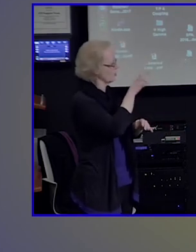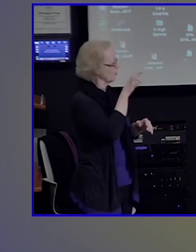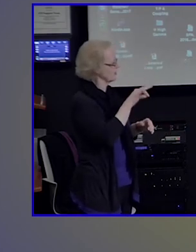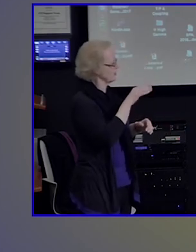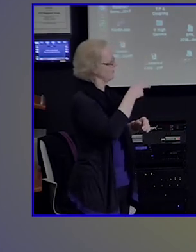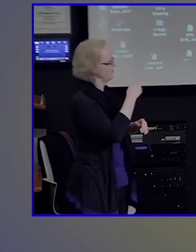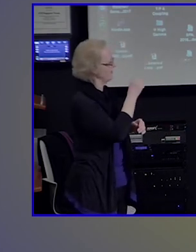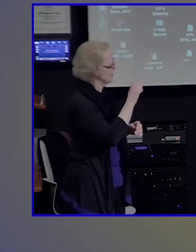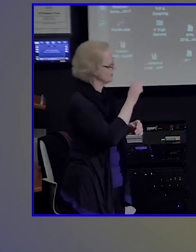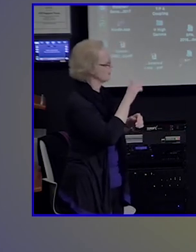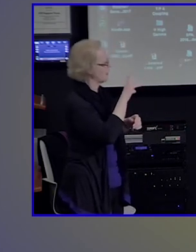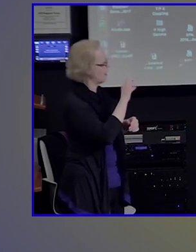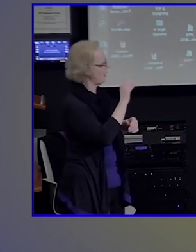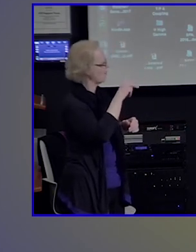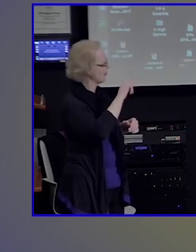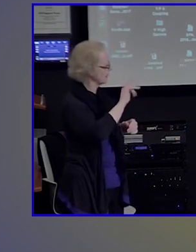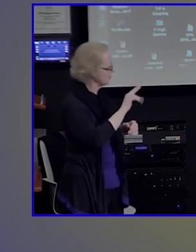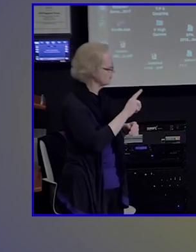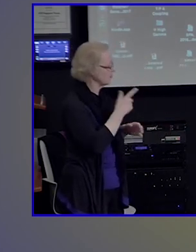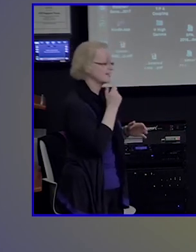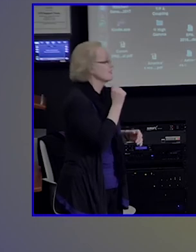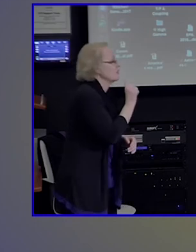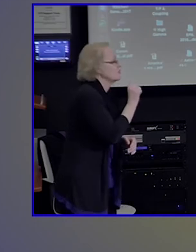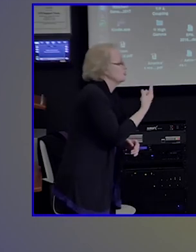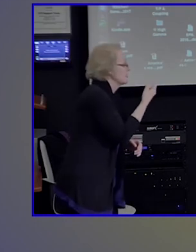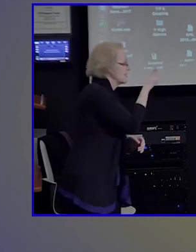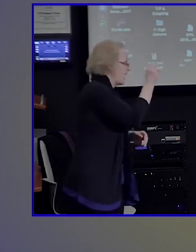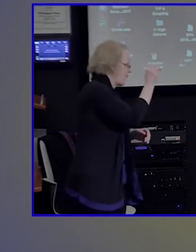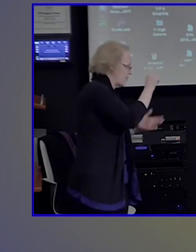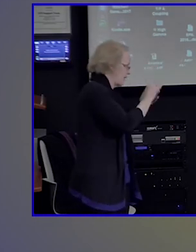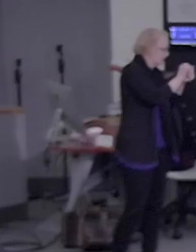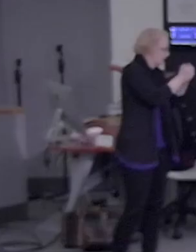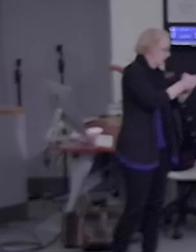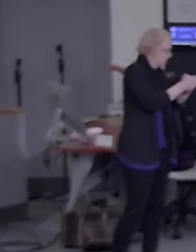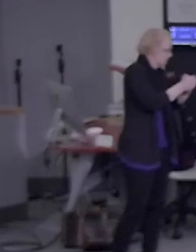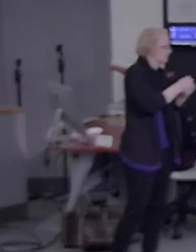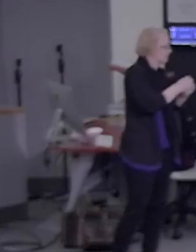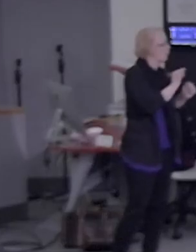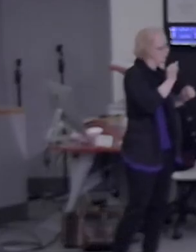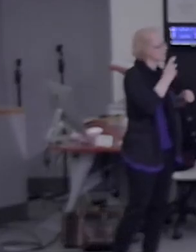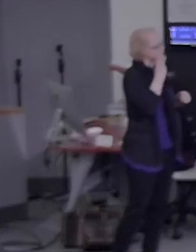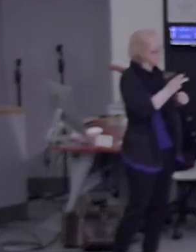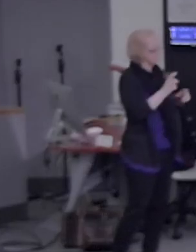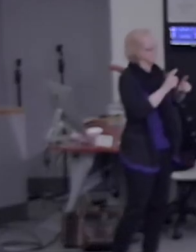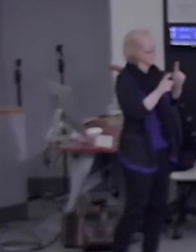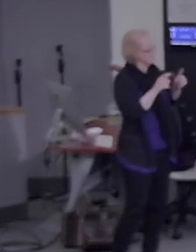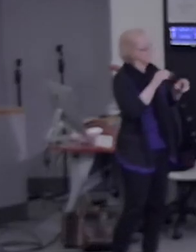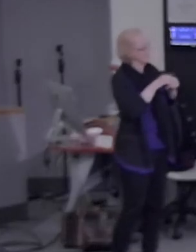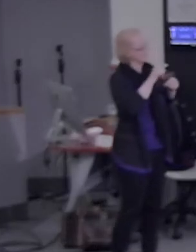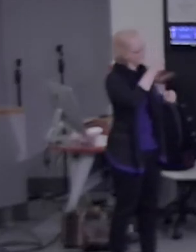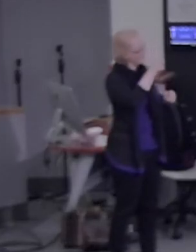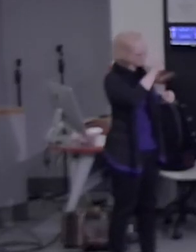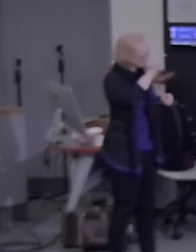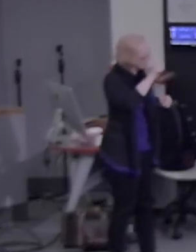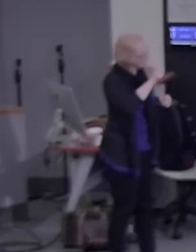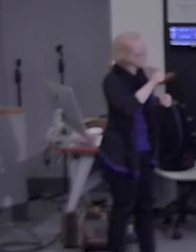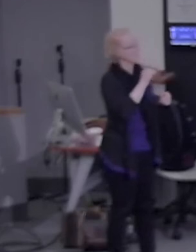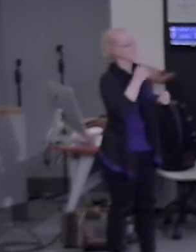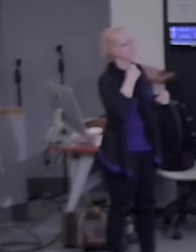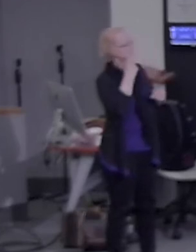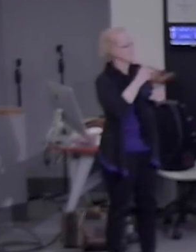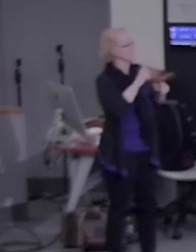just hot gamma that changes i don't know this is the right slide but you also see differences in in theta and differences